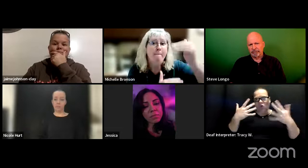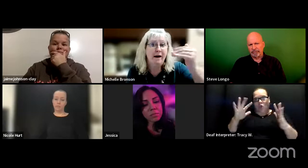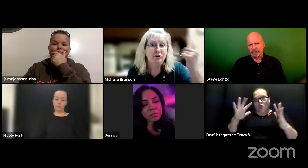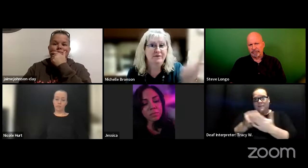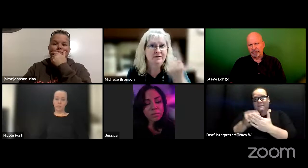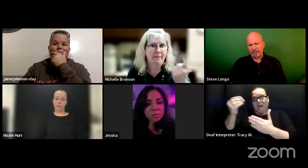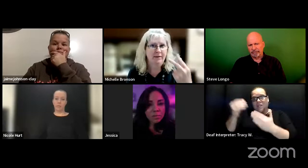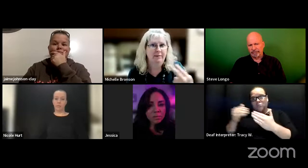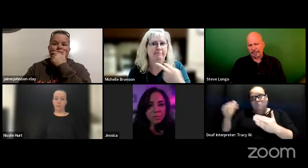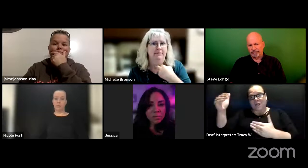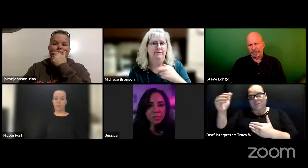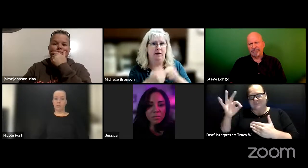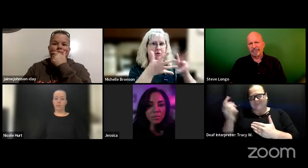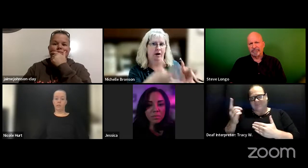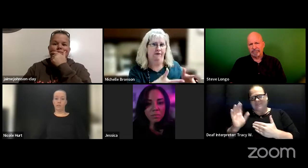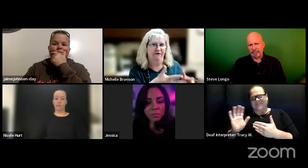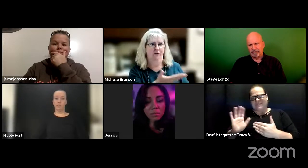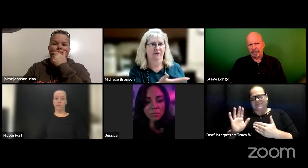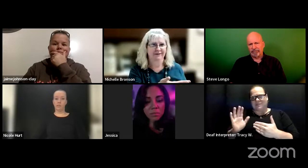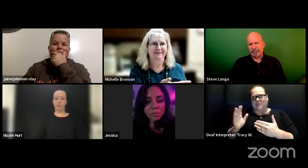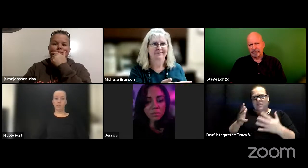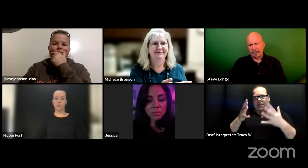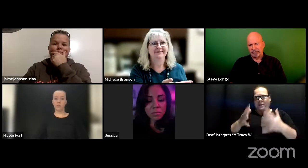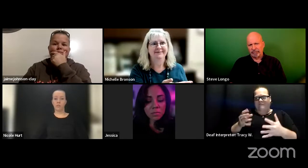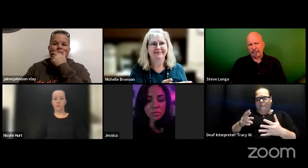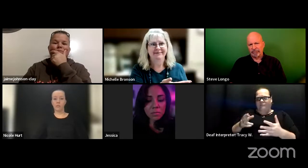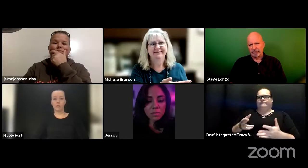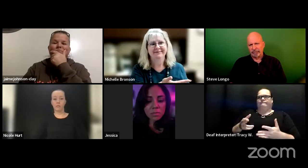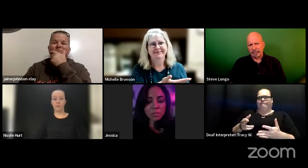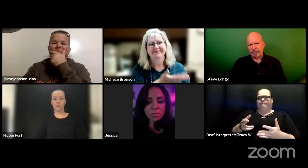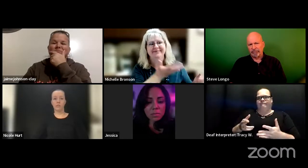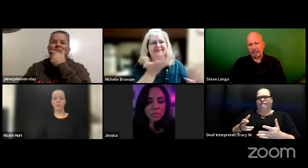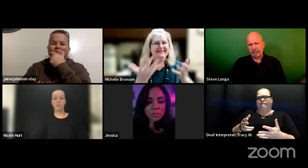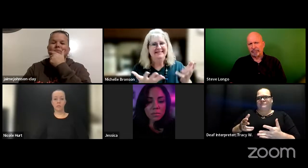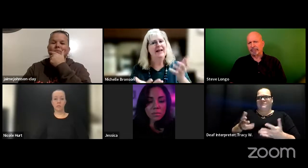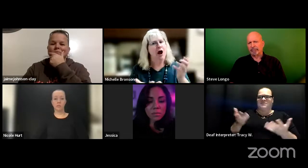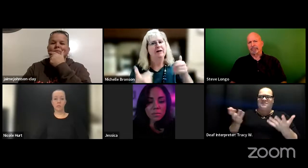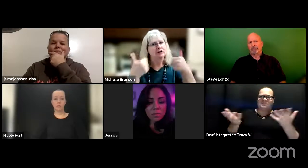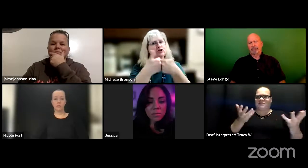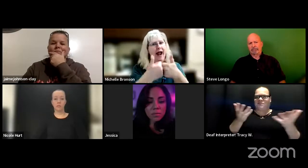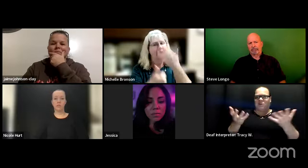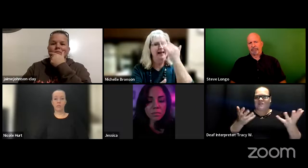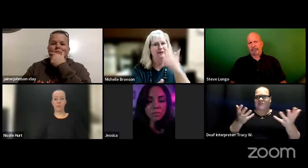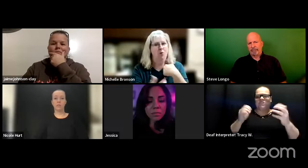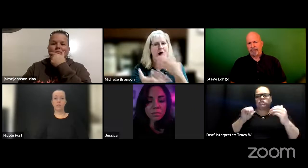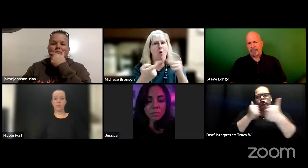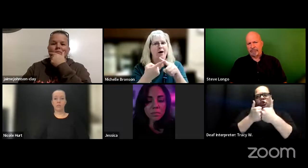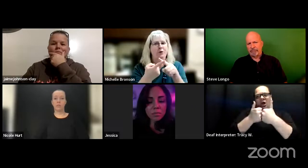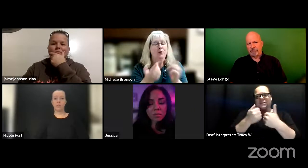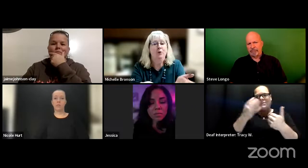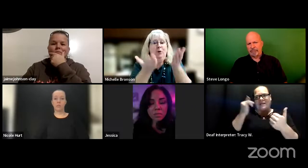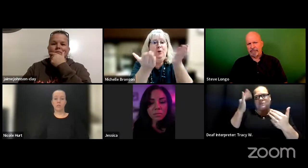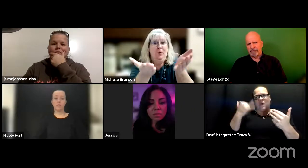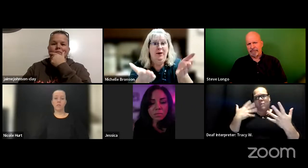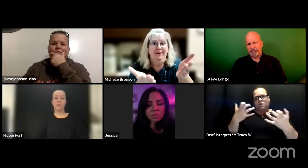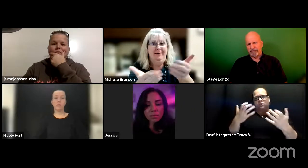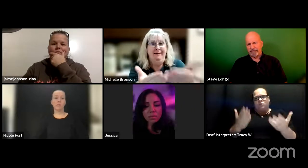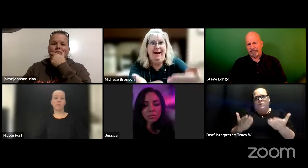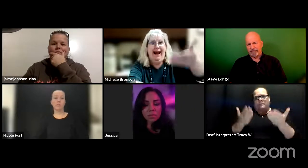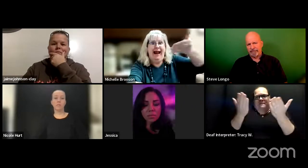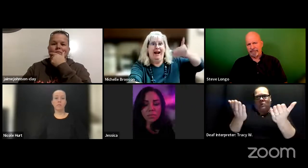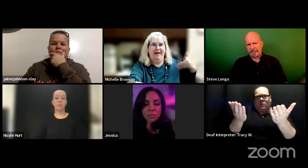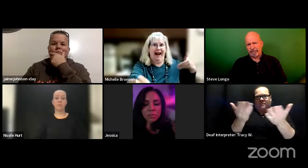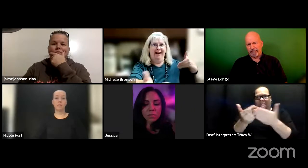to consider. So we just want to make sure that we don't buy too much of something and we are left with it. So it is a